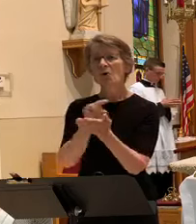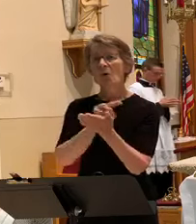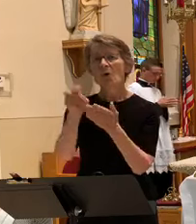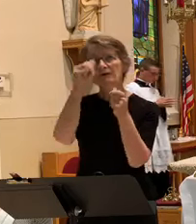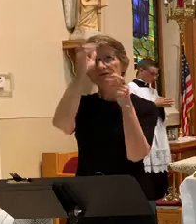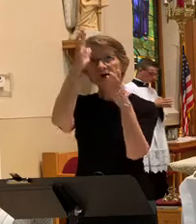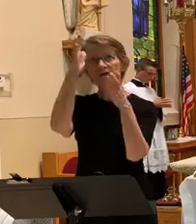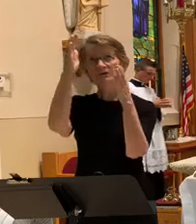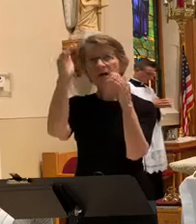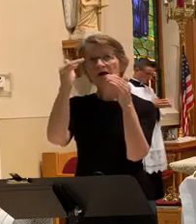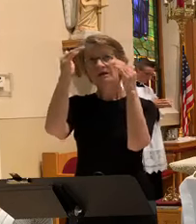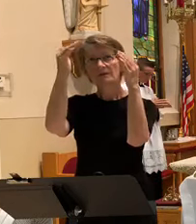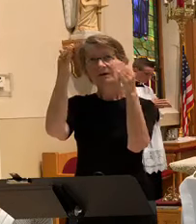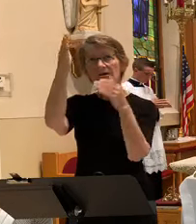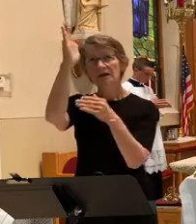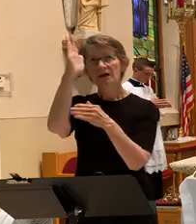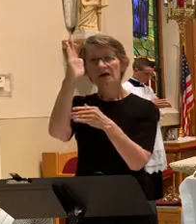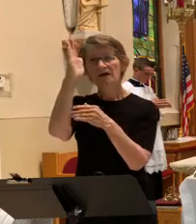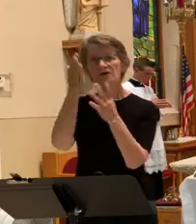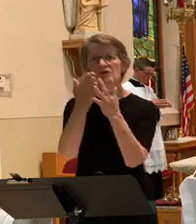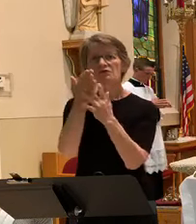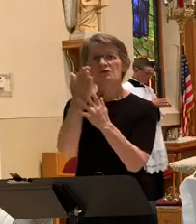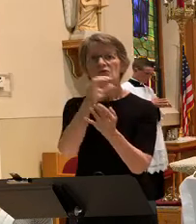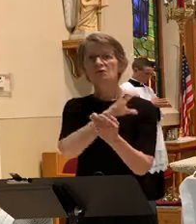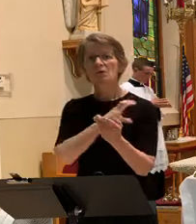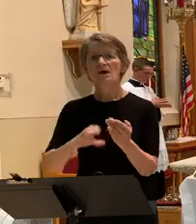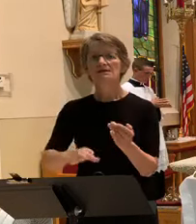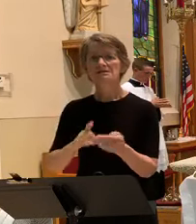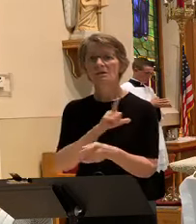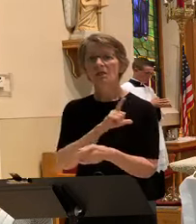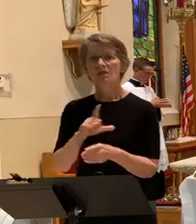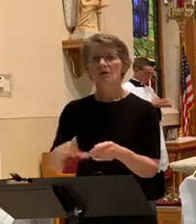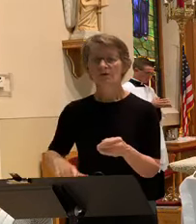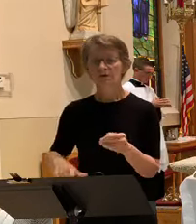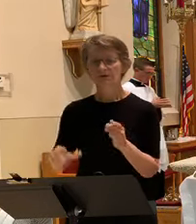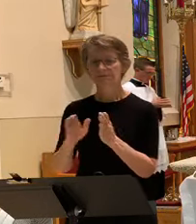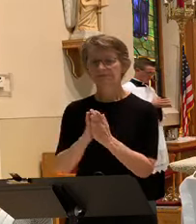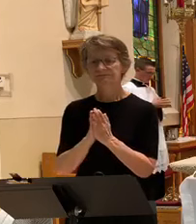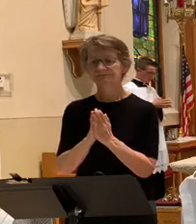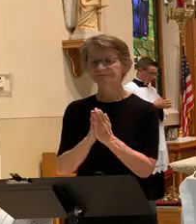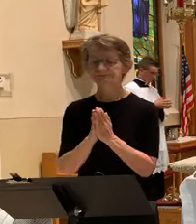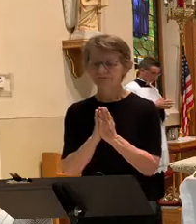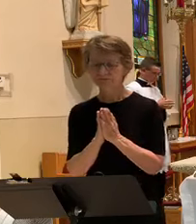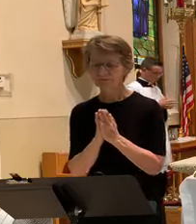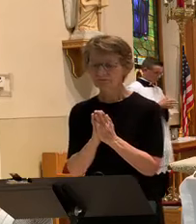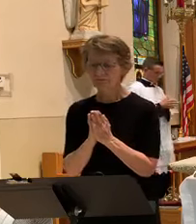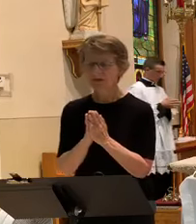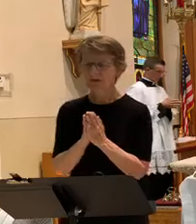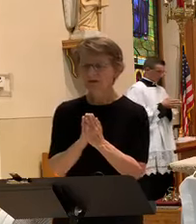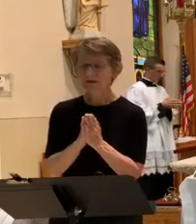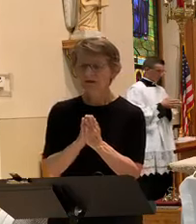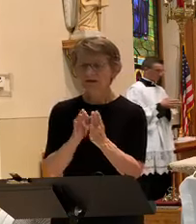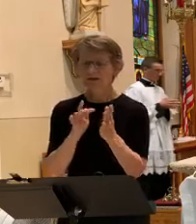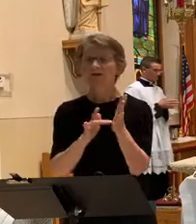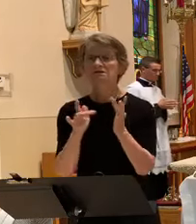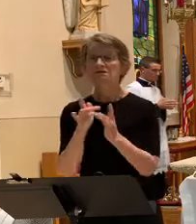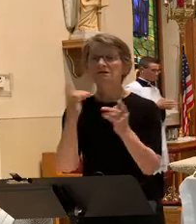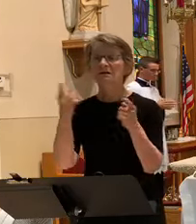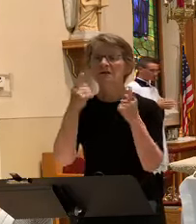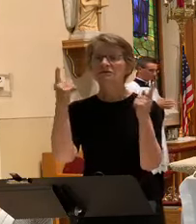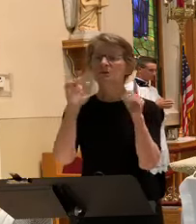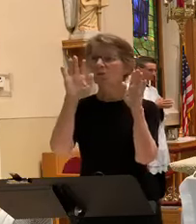Father, Almighty and Eternal God, through Christ our Lord. For through his paschal mystery, he accomplished the